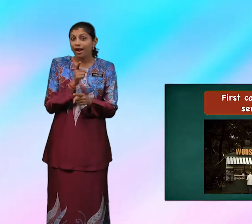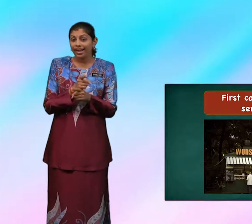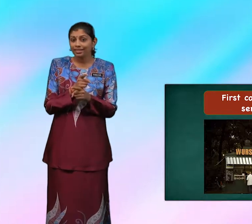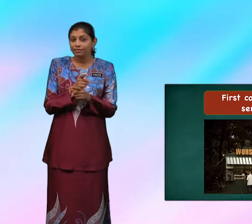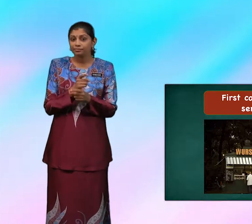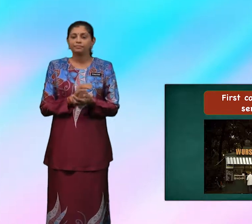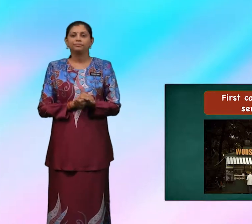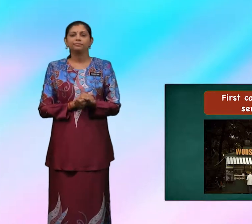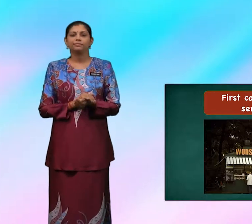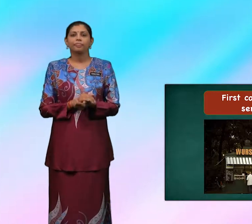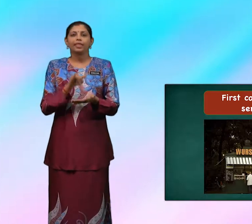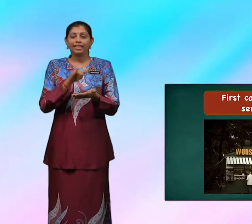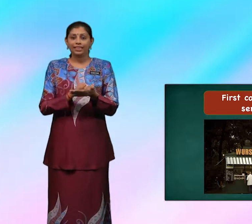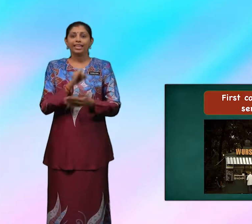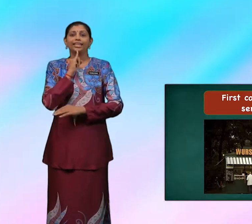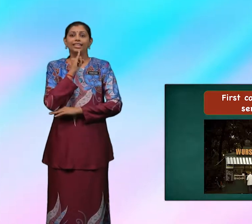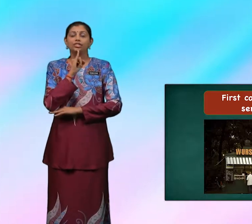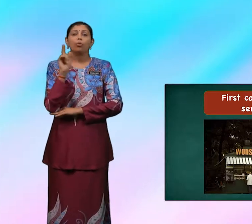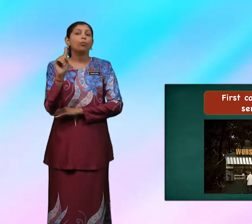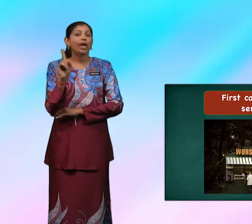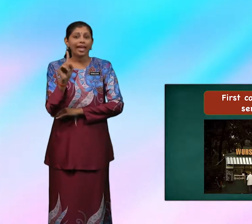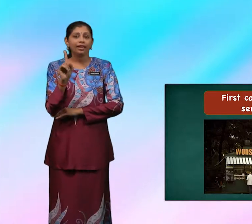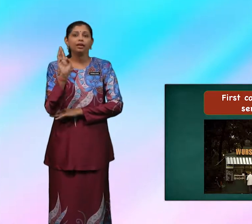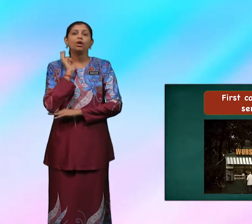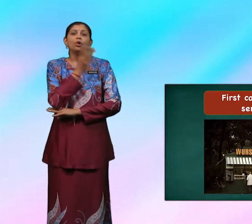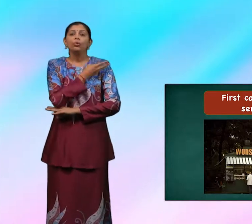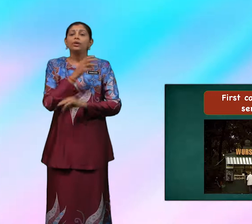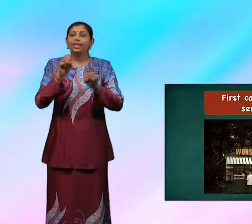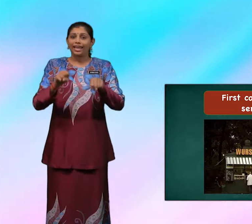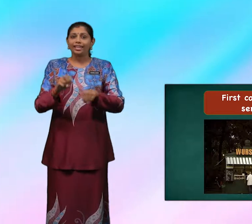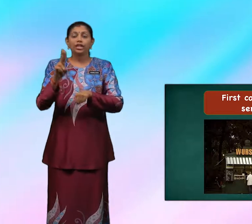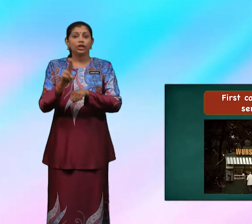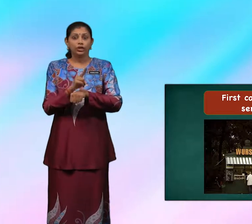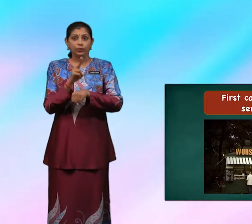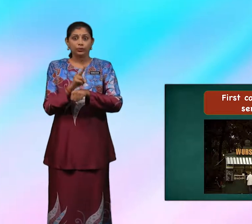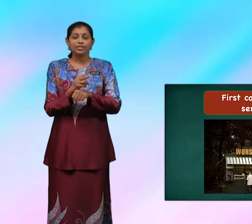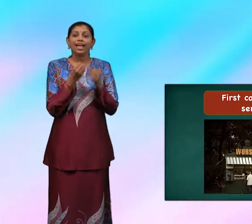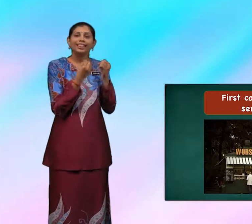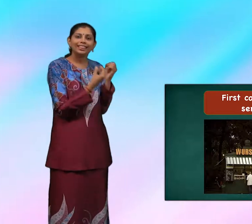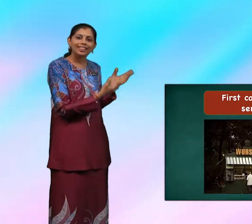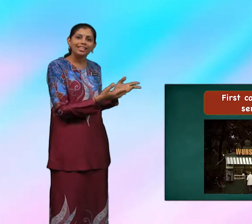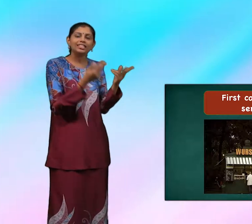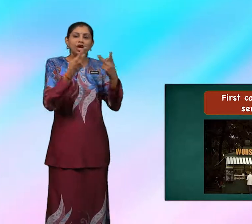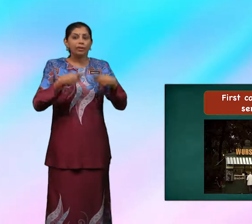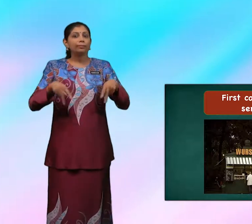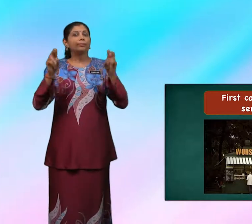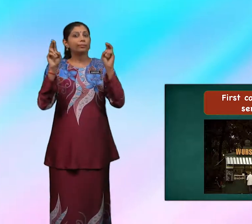right? That is where we can use this